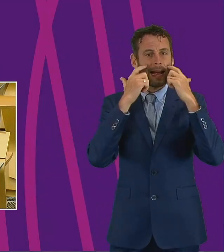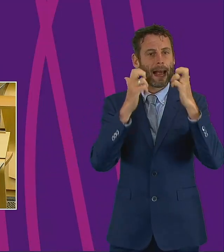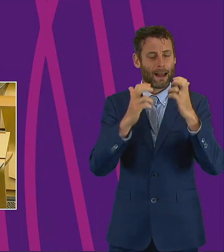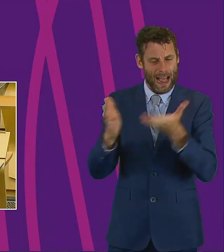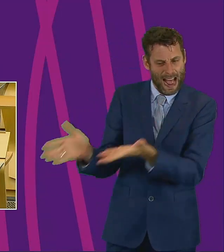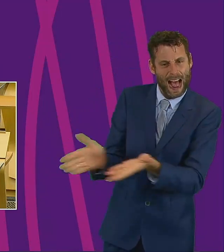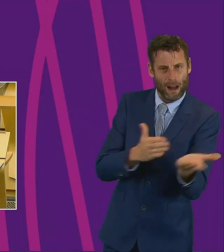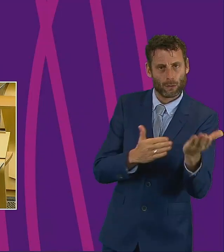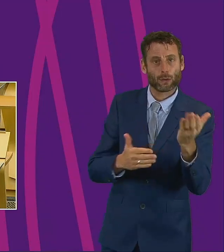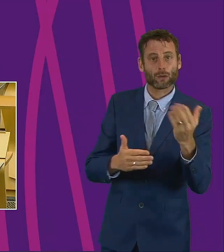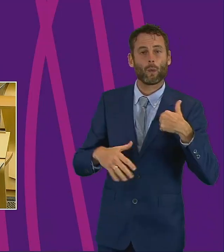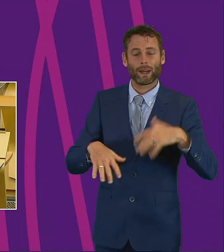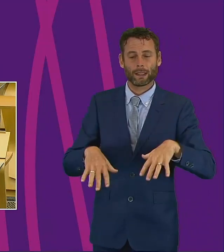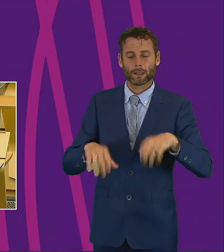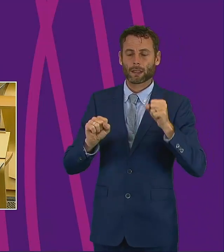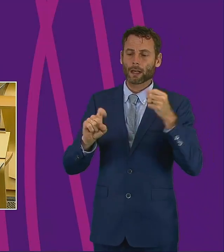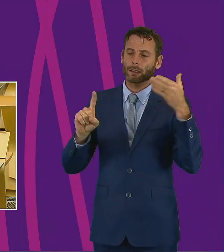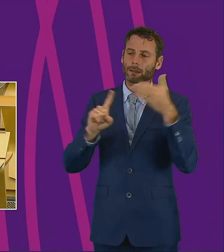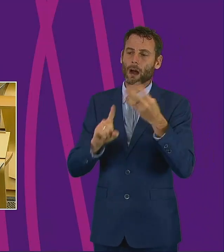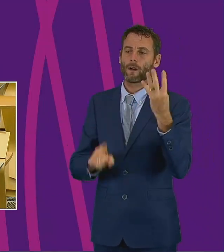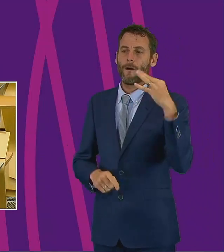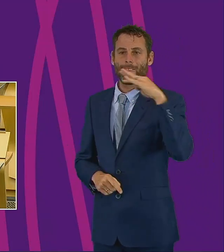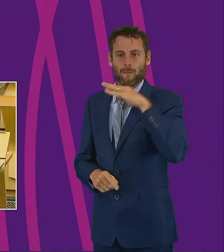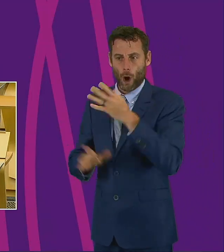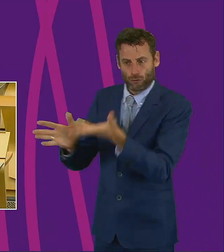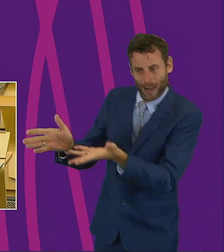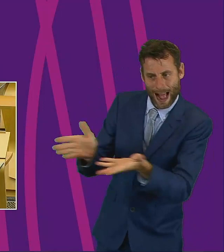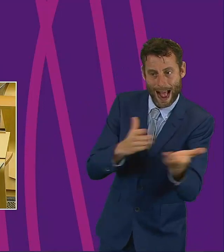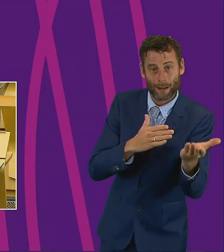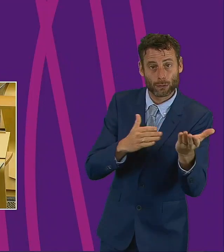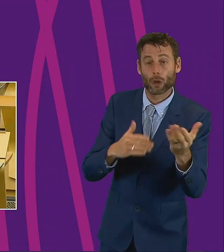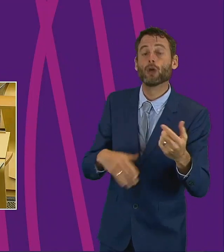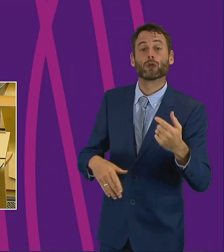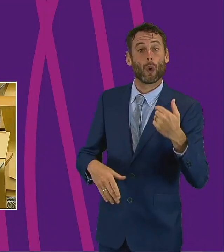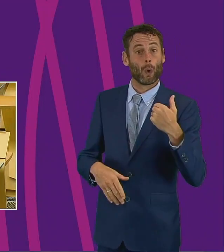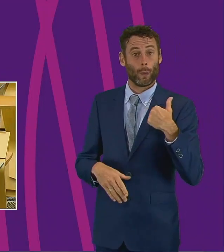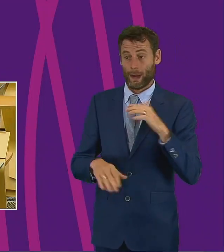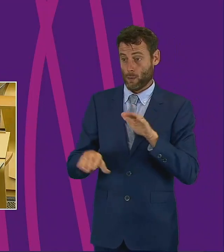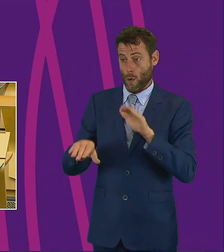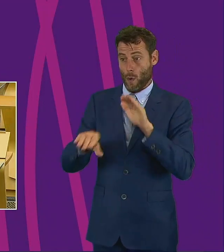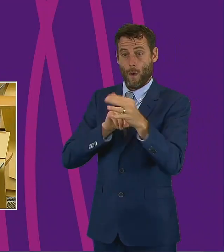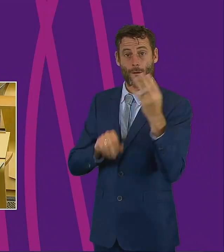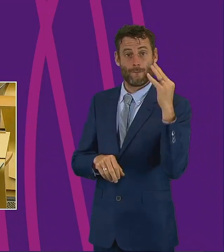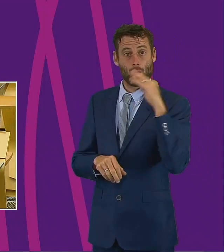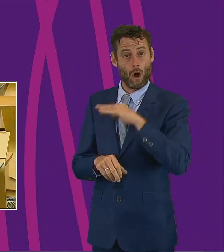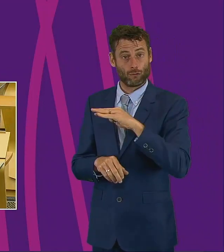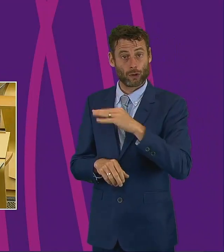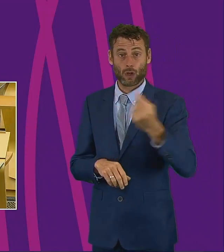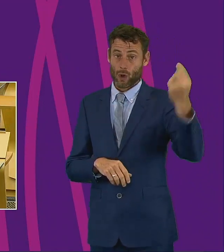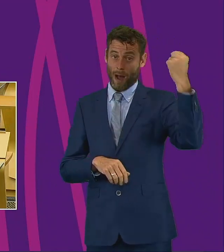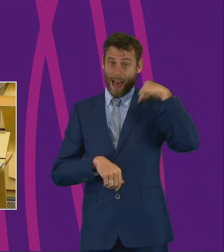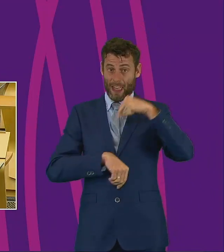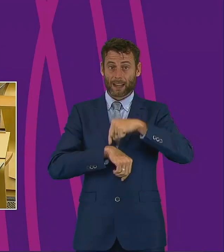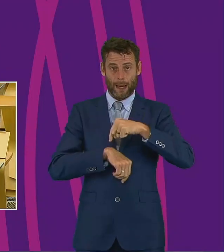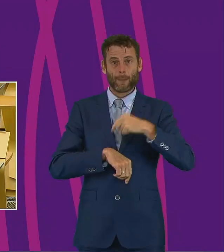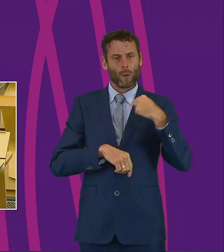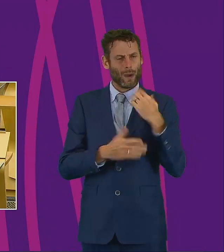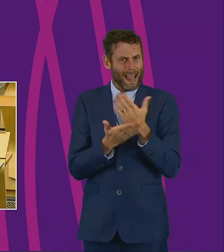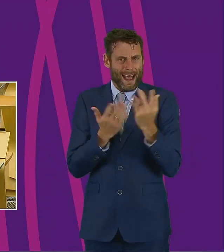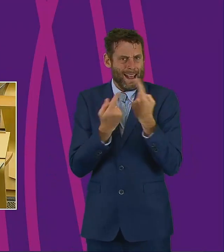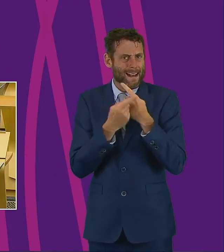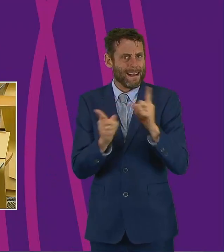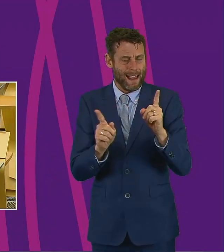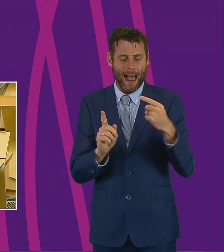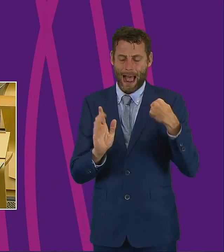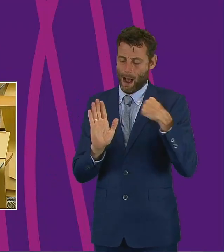initial target of doing that by 400. We then said that we had exceeded that target. So ministers have been very clear about the policy objectives we had